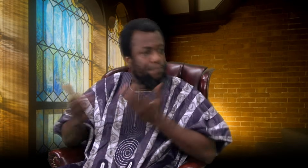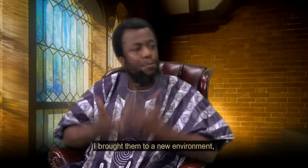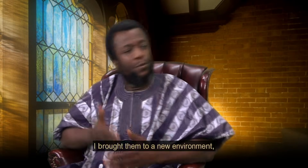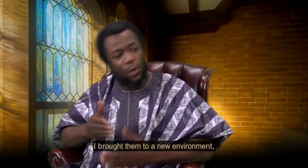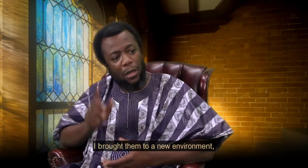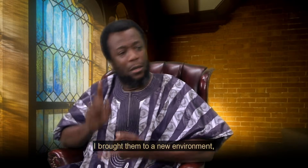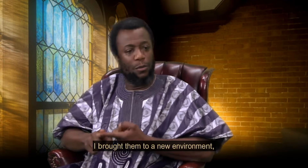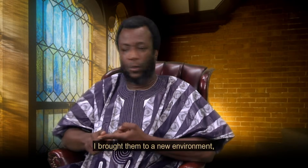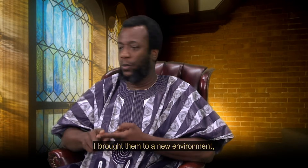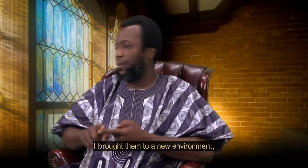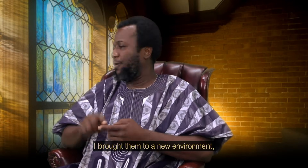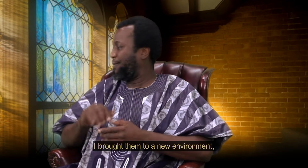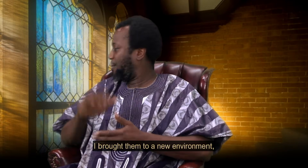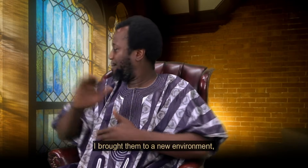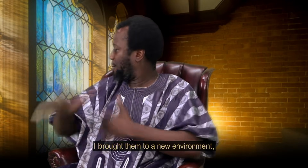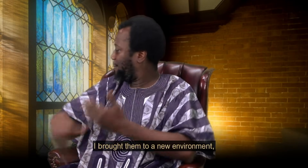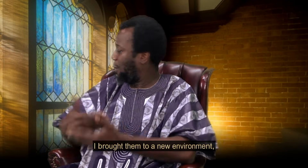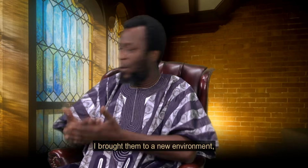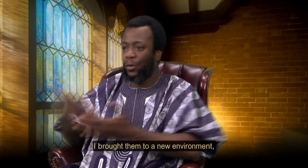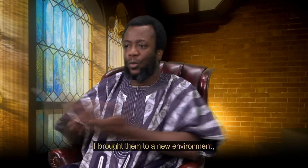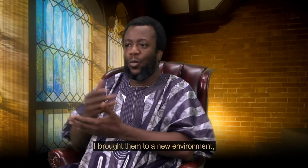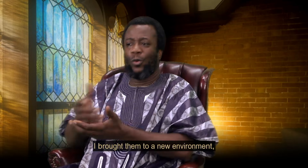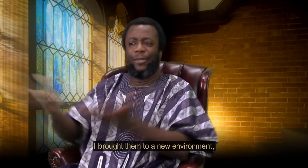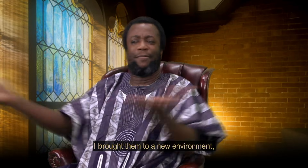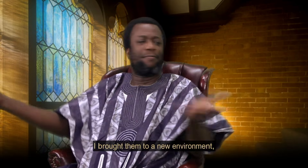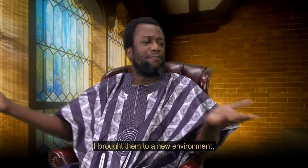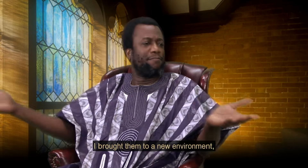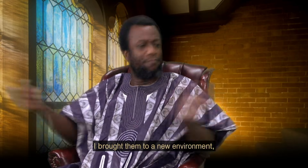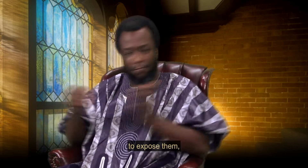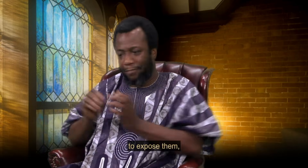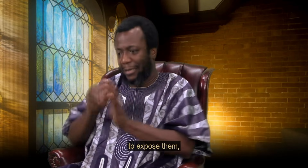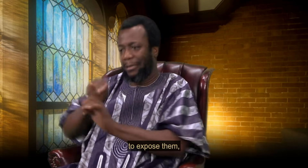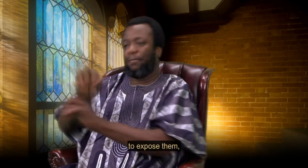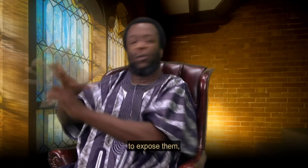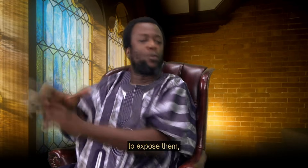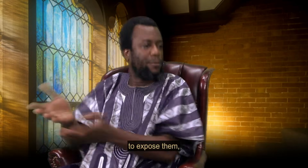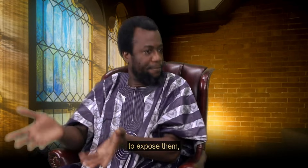I brought them to new environment, to expose them,